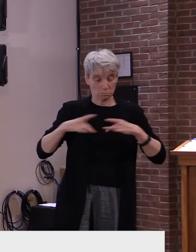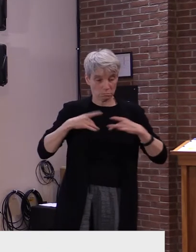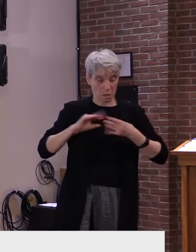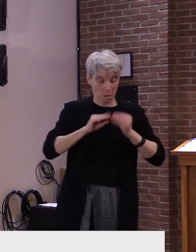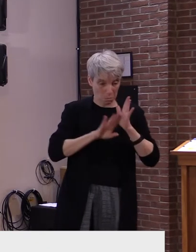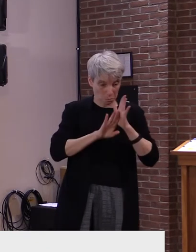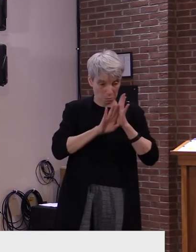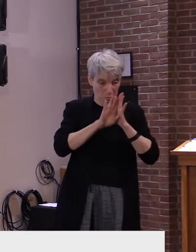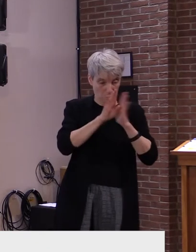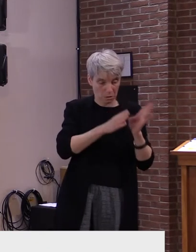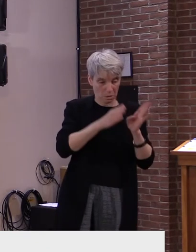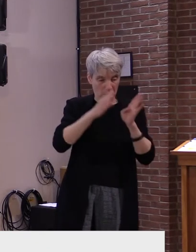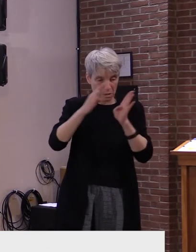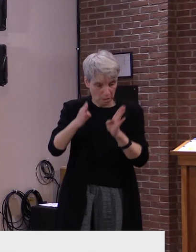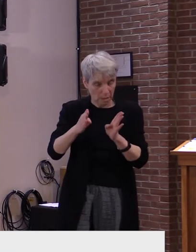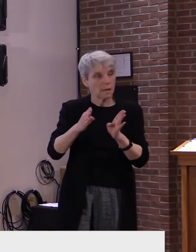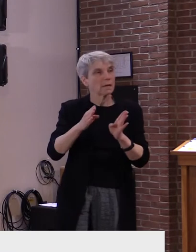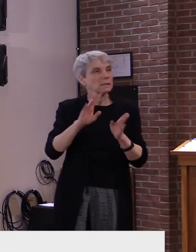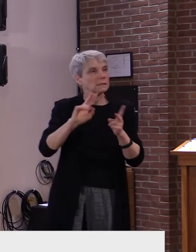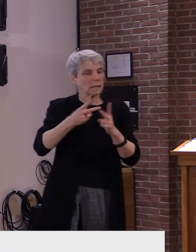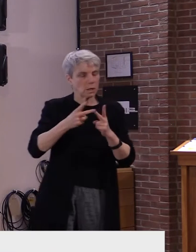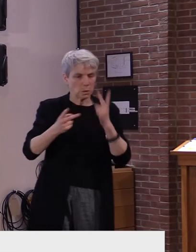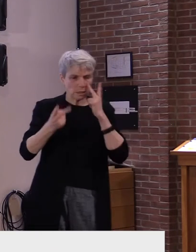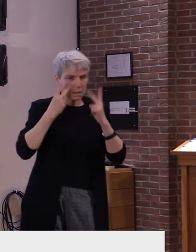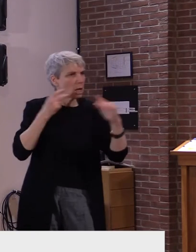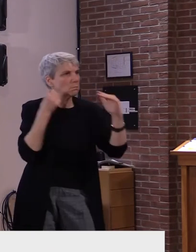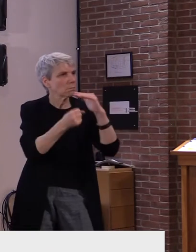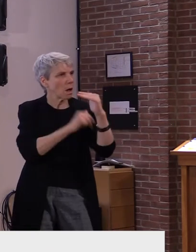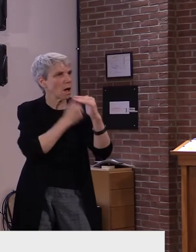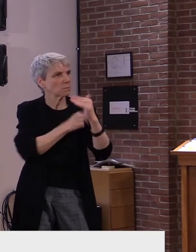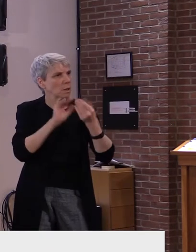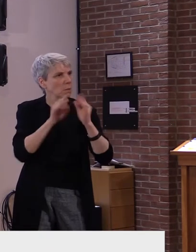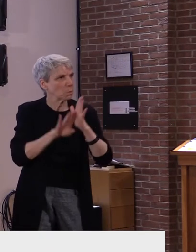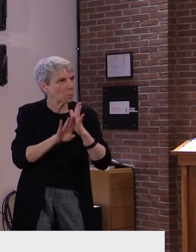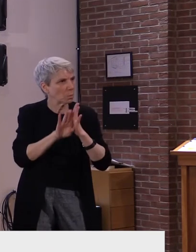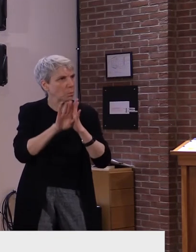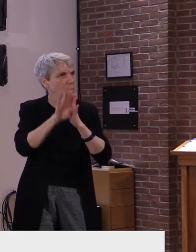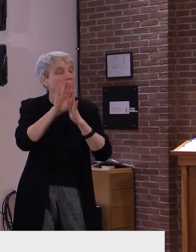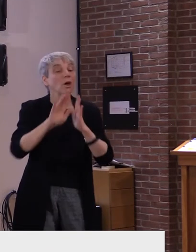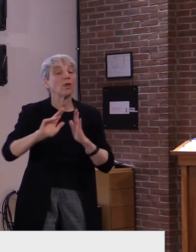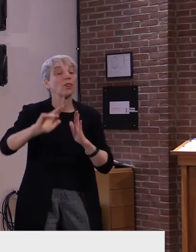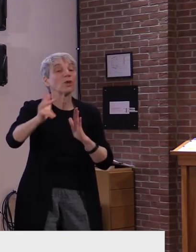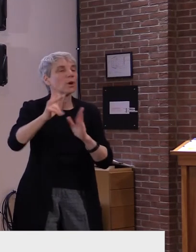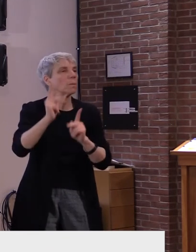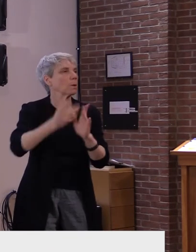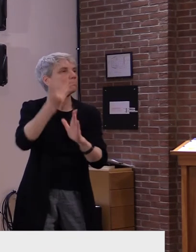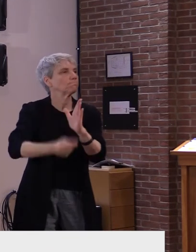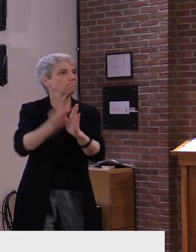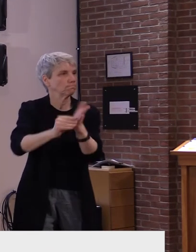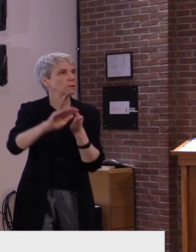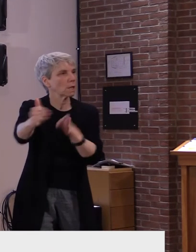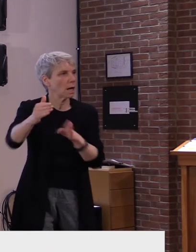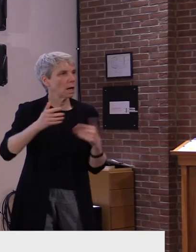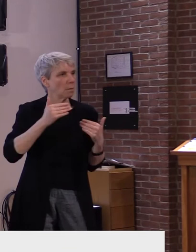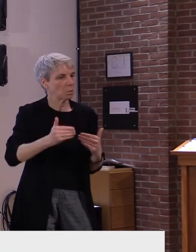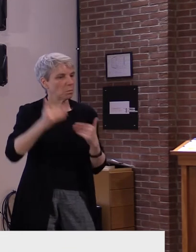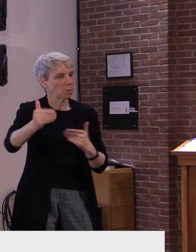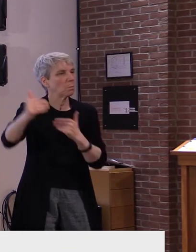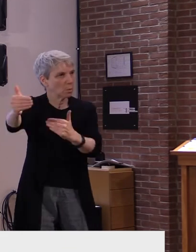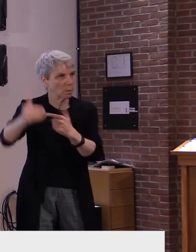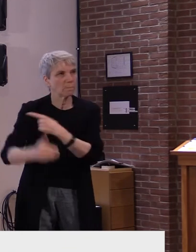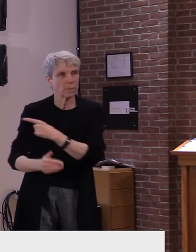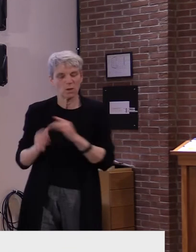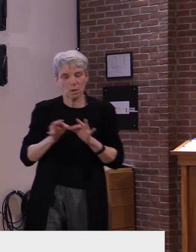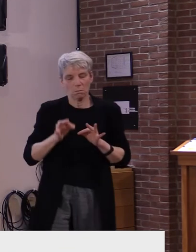see fatalities follow that as well so we have to keep a very close eye on our cases our hospitalizations and